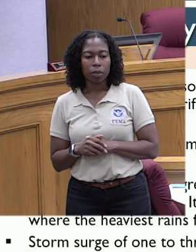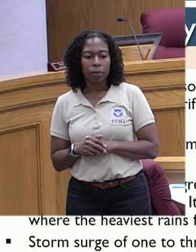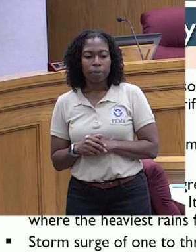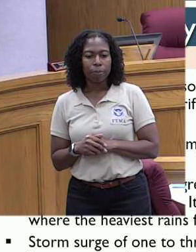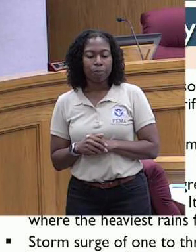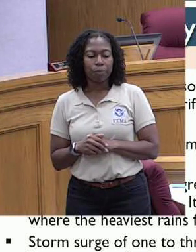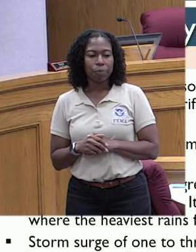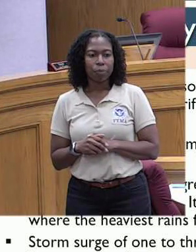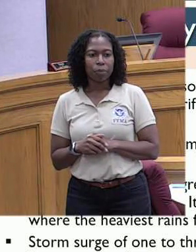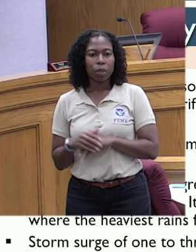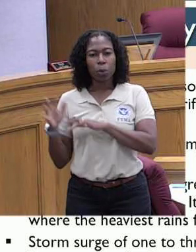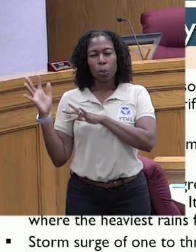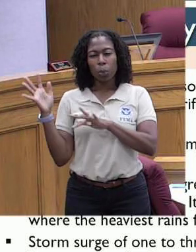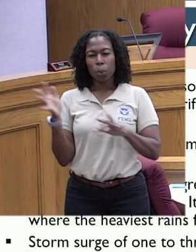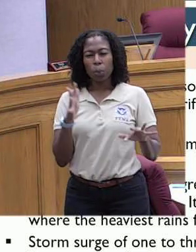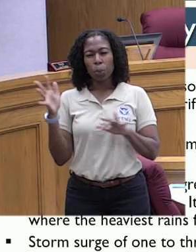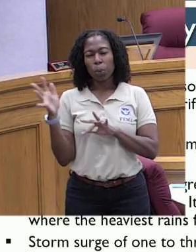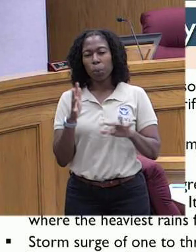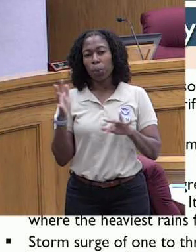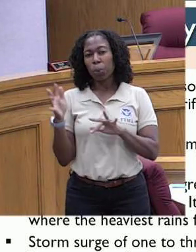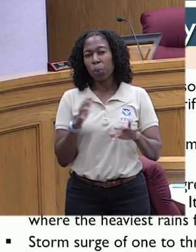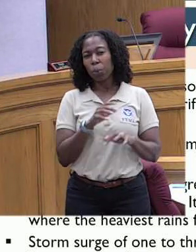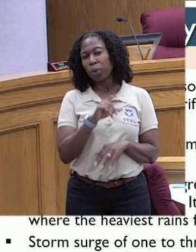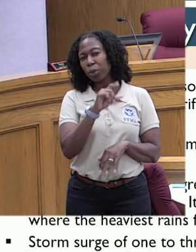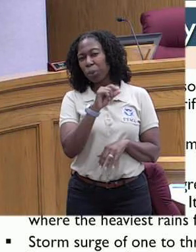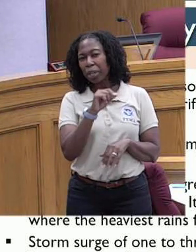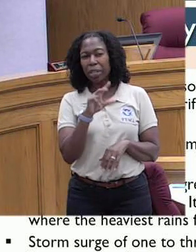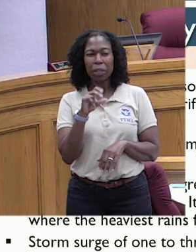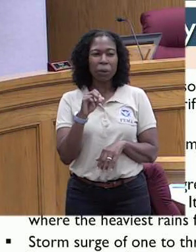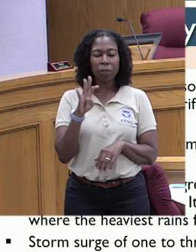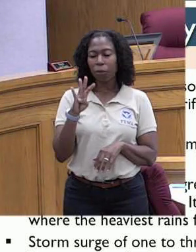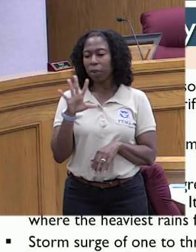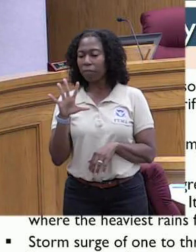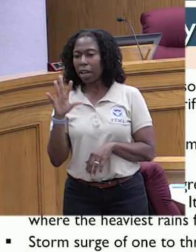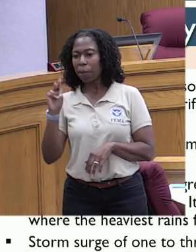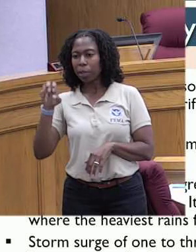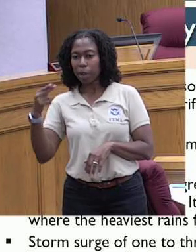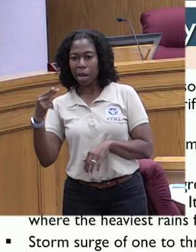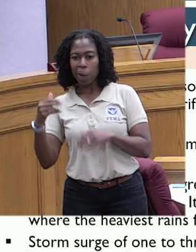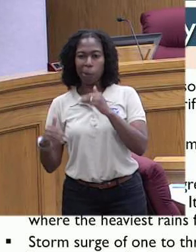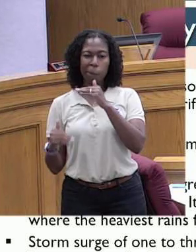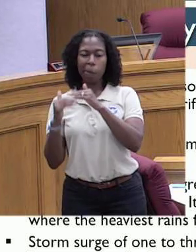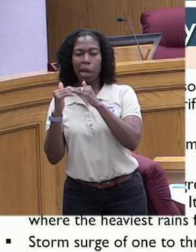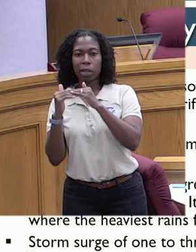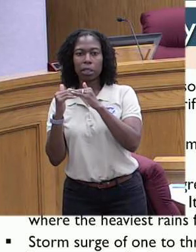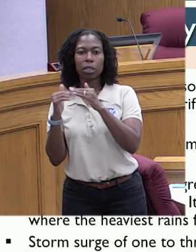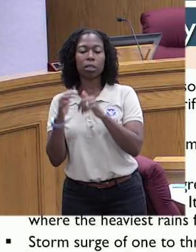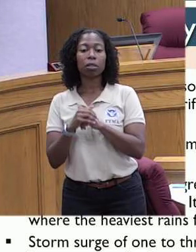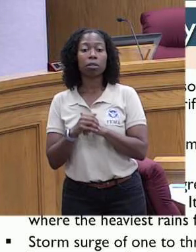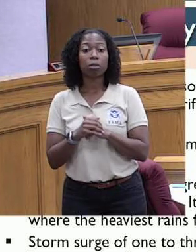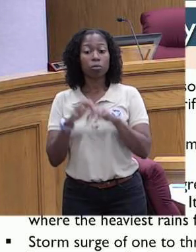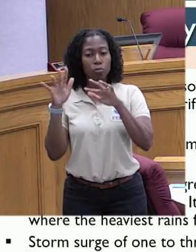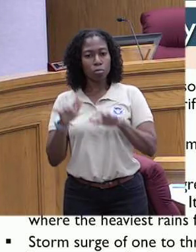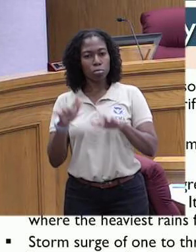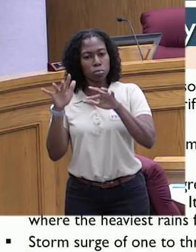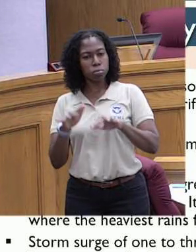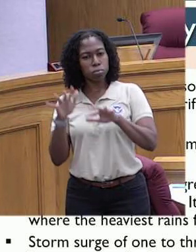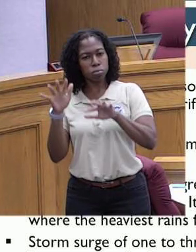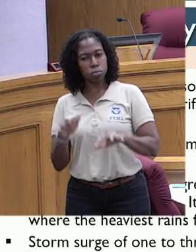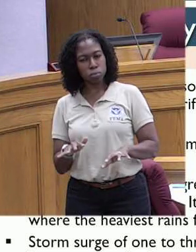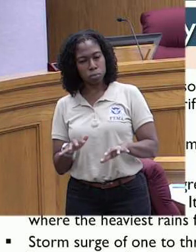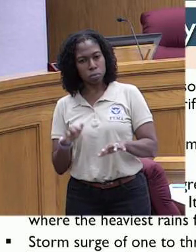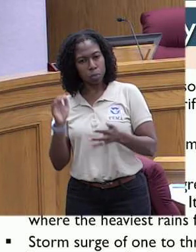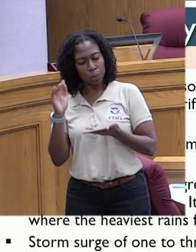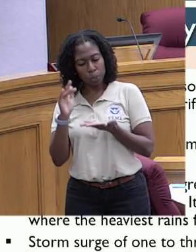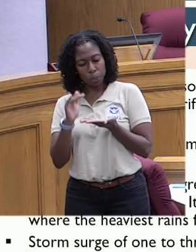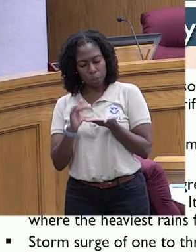about, the 20 to 40, maybe 45 miles an hour for the highest at the coast. Rainfall is still low just because we don't know where the